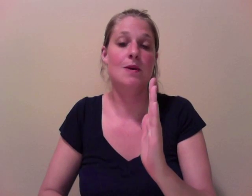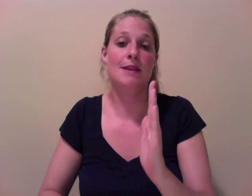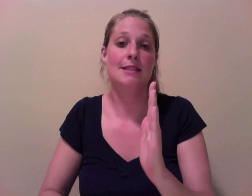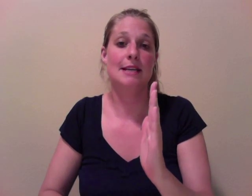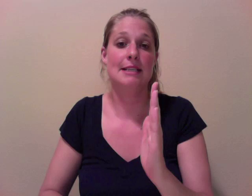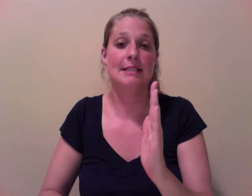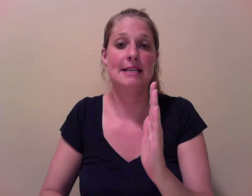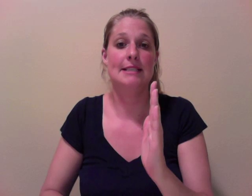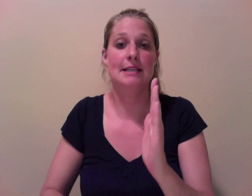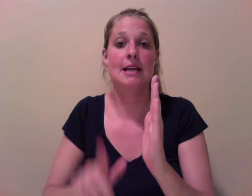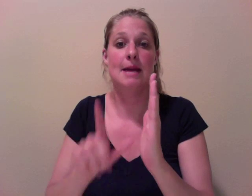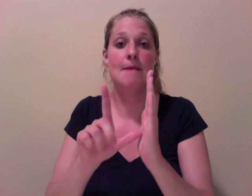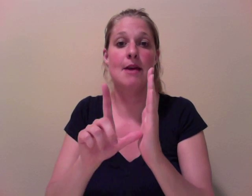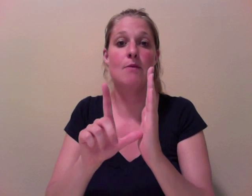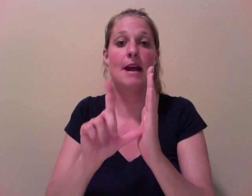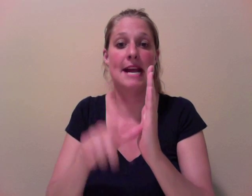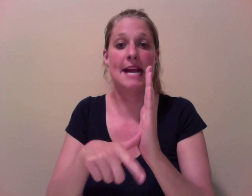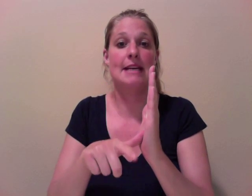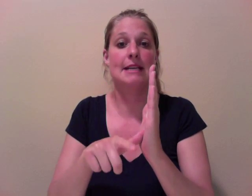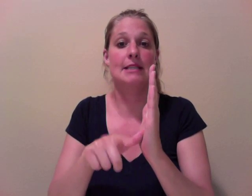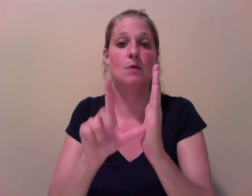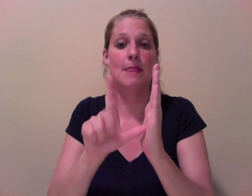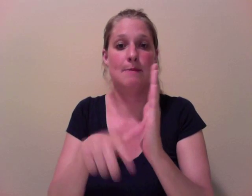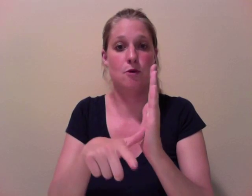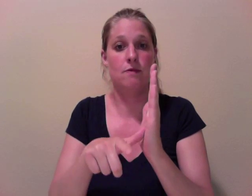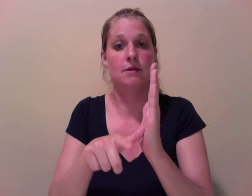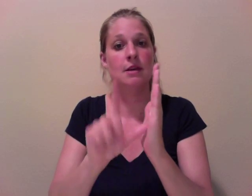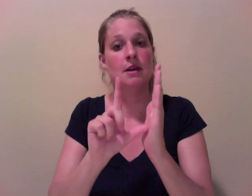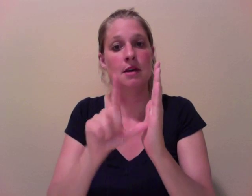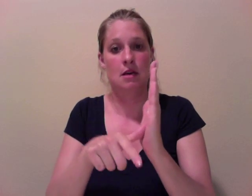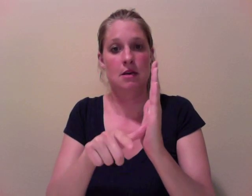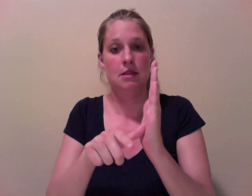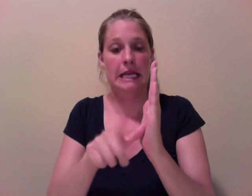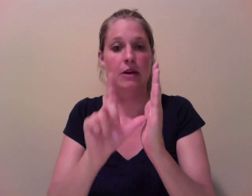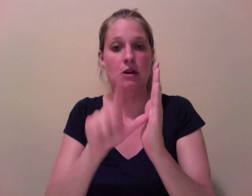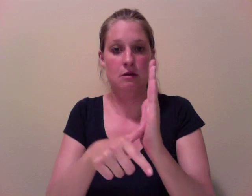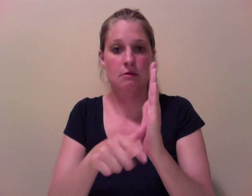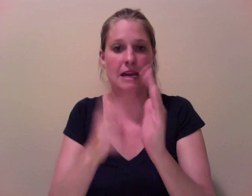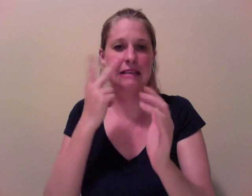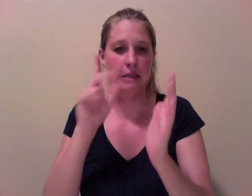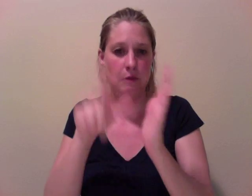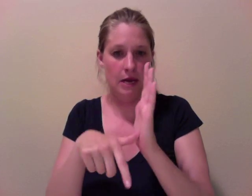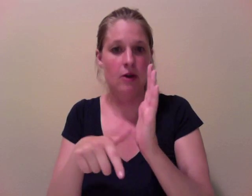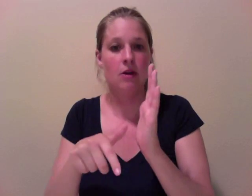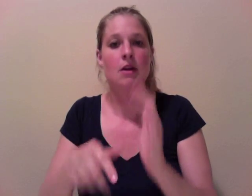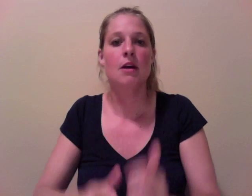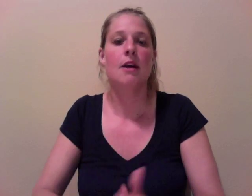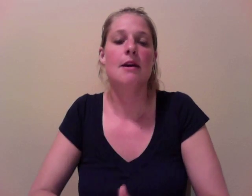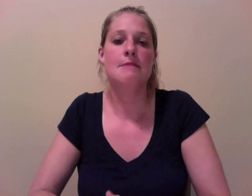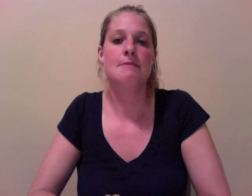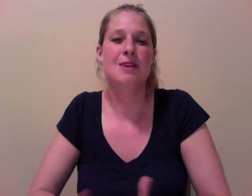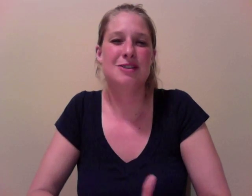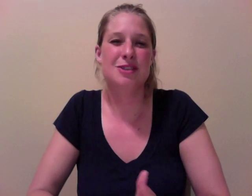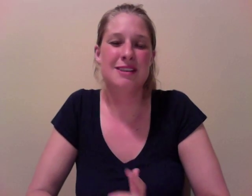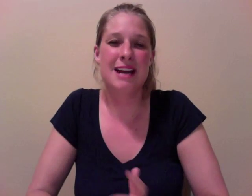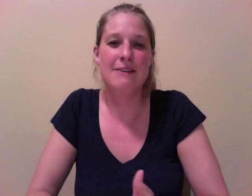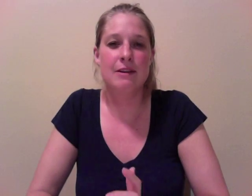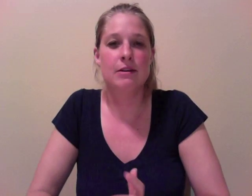that's going to stay still, and my right hand is the one that moves later, like see you later. So that's just kind of a little